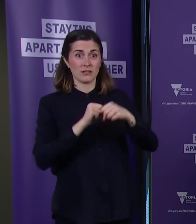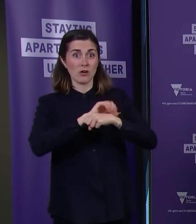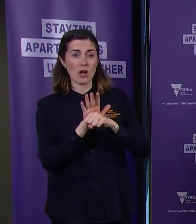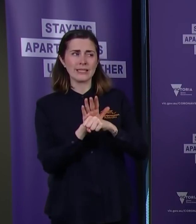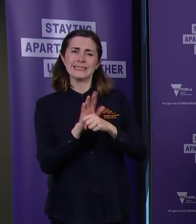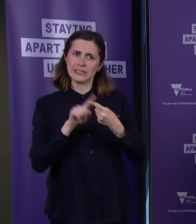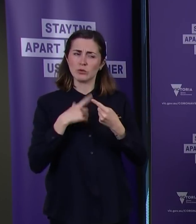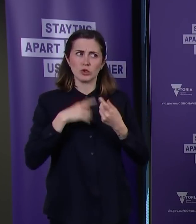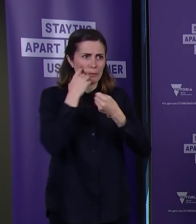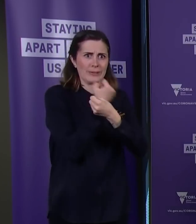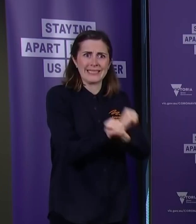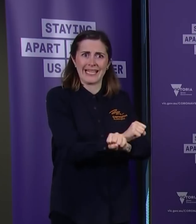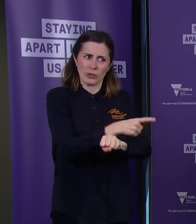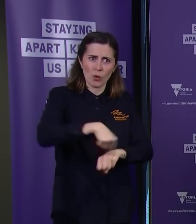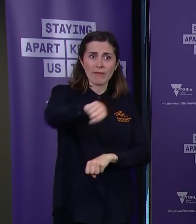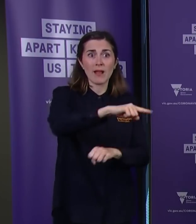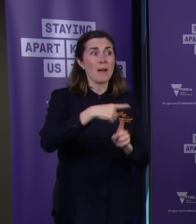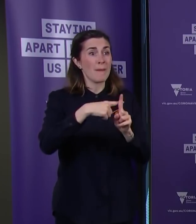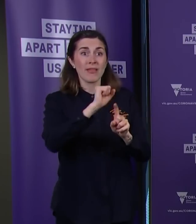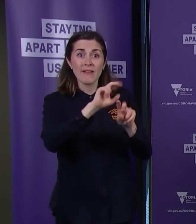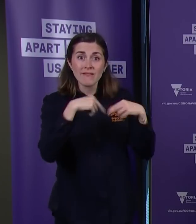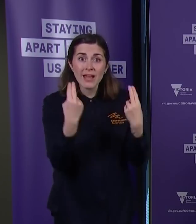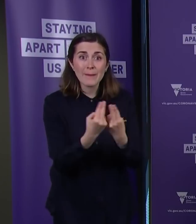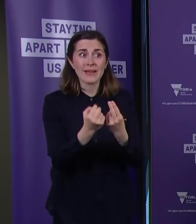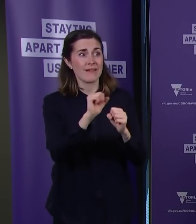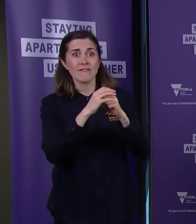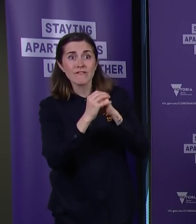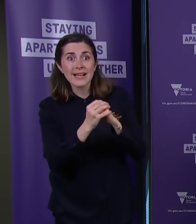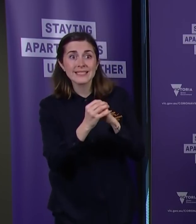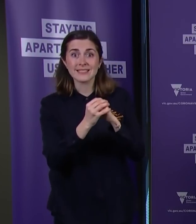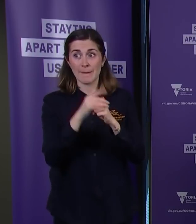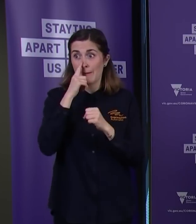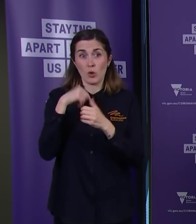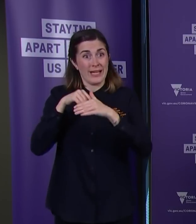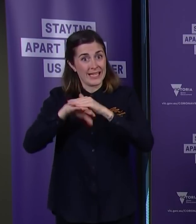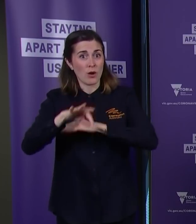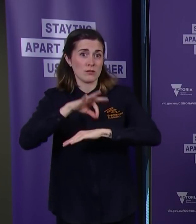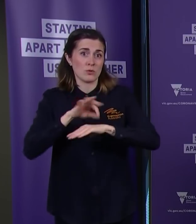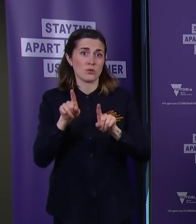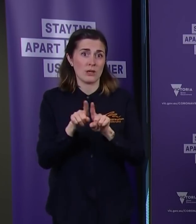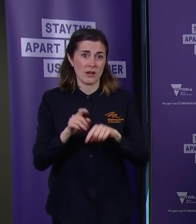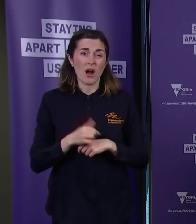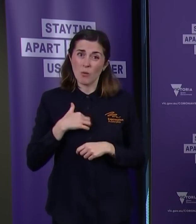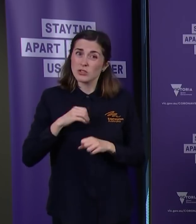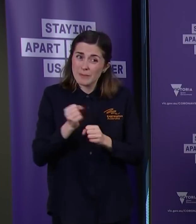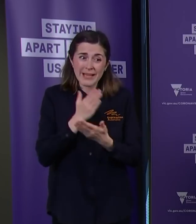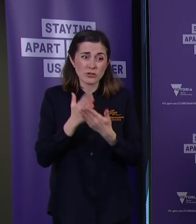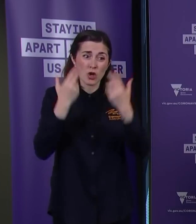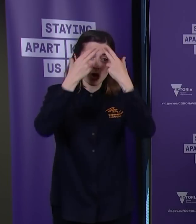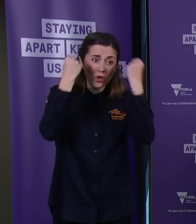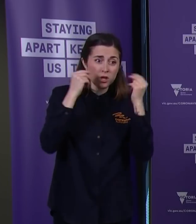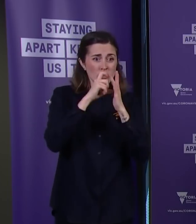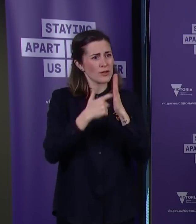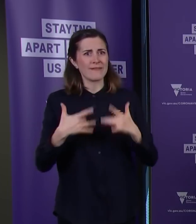their workmates, and of course their patients. We need to make sure that our frontline healthcare workers can go about their